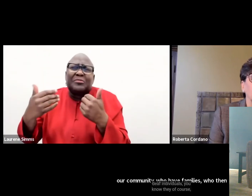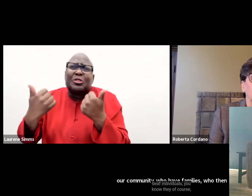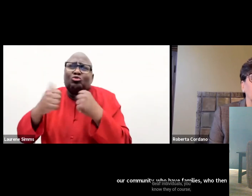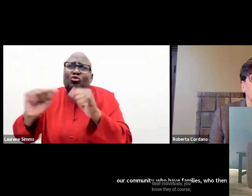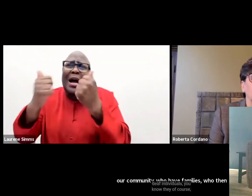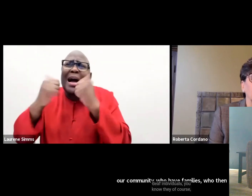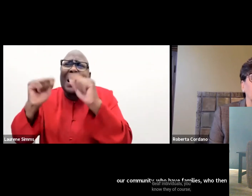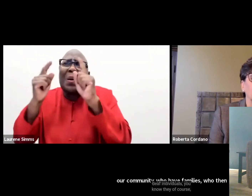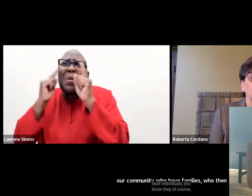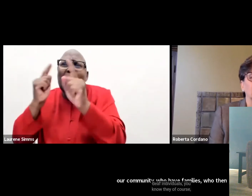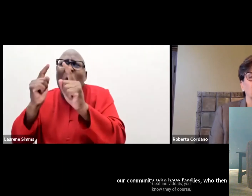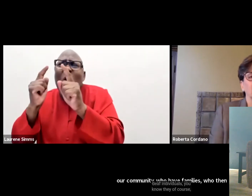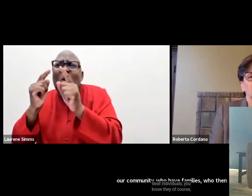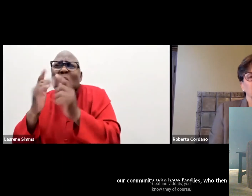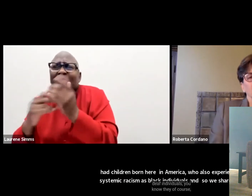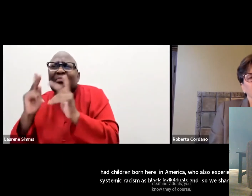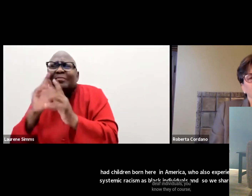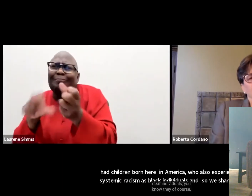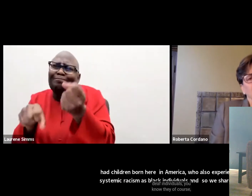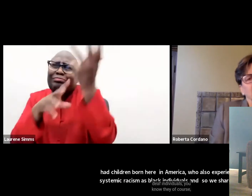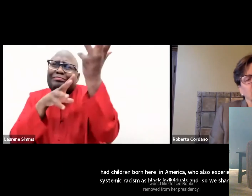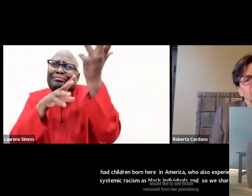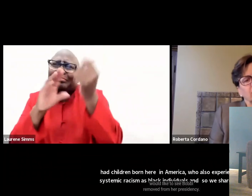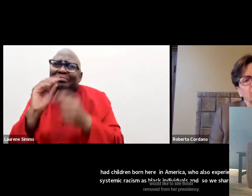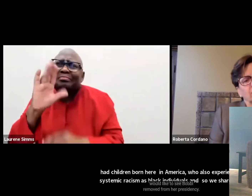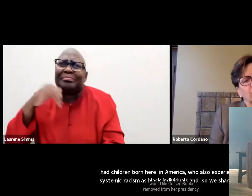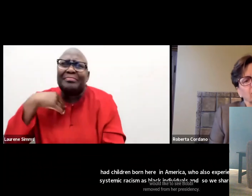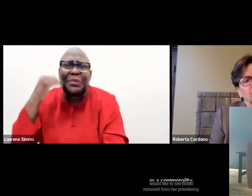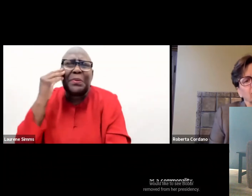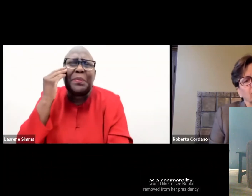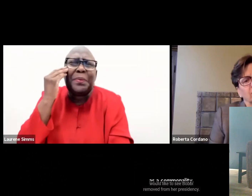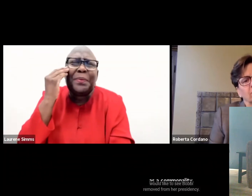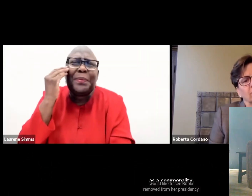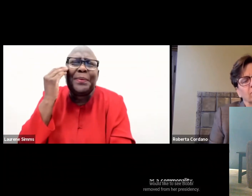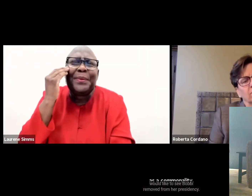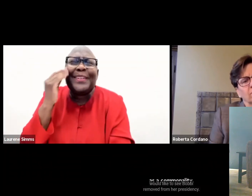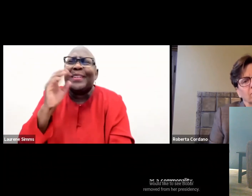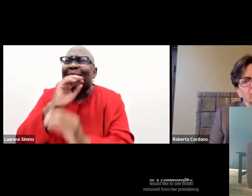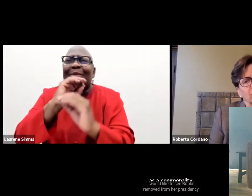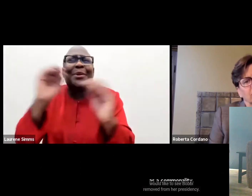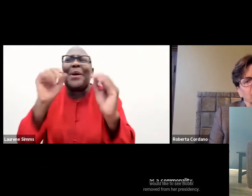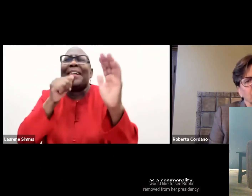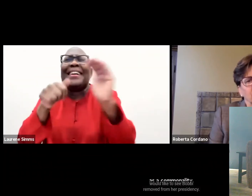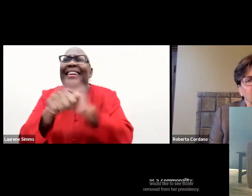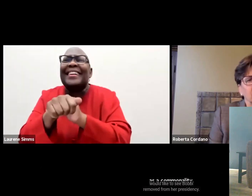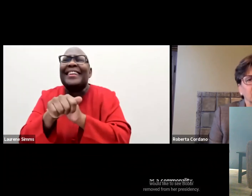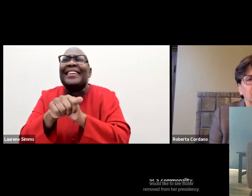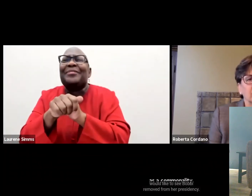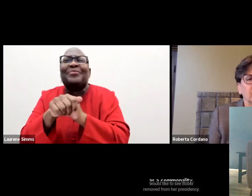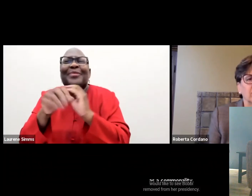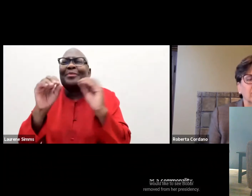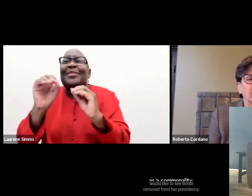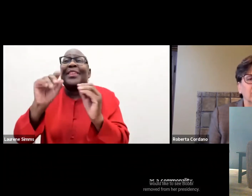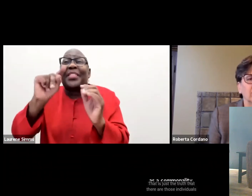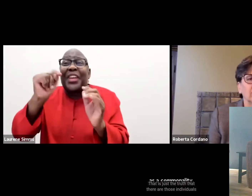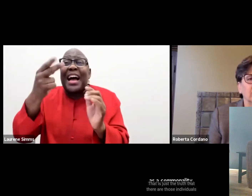I know some of our members of this community are born internationally.